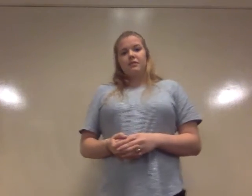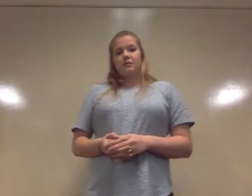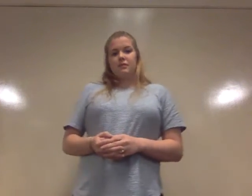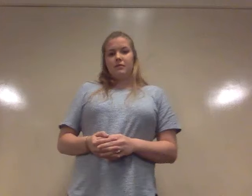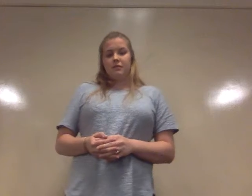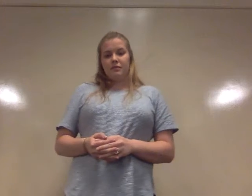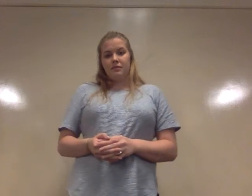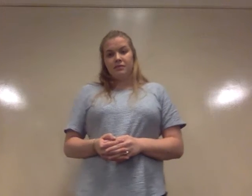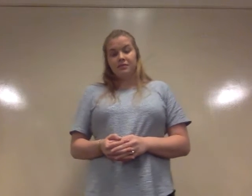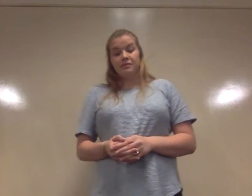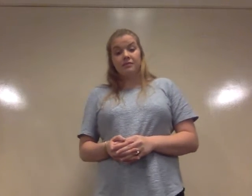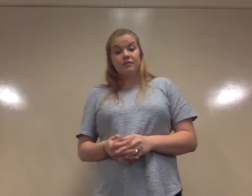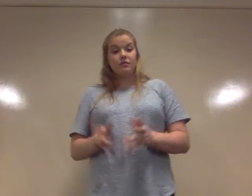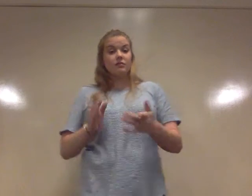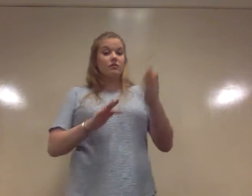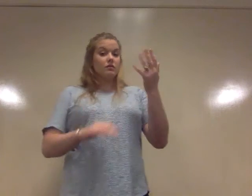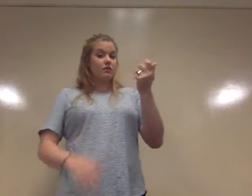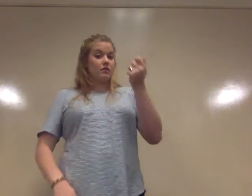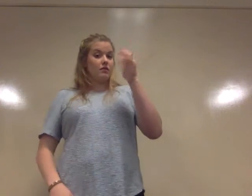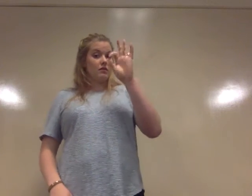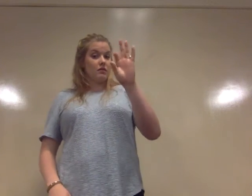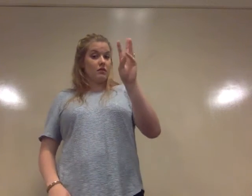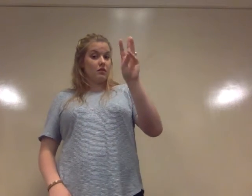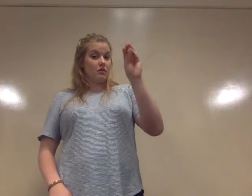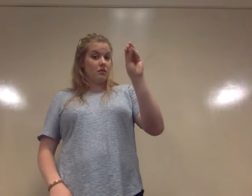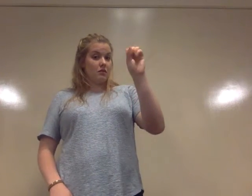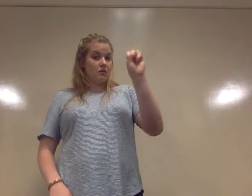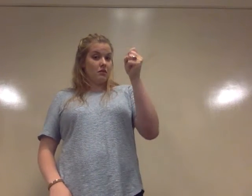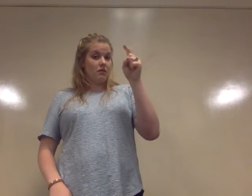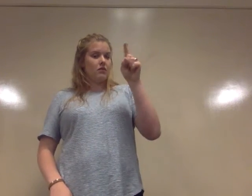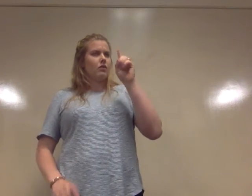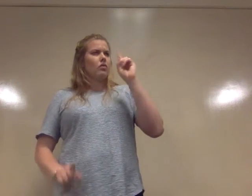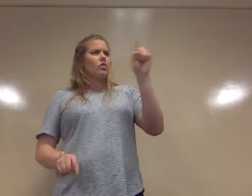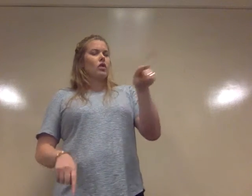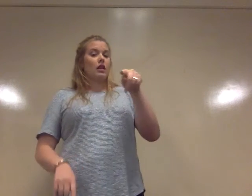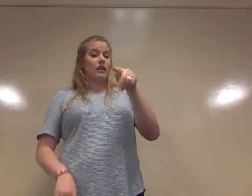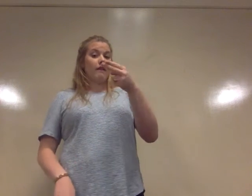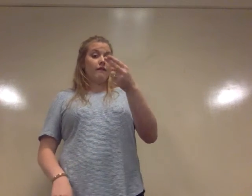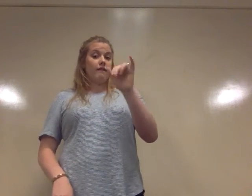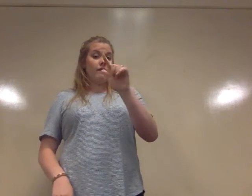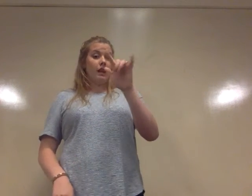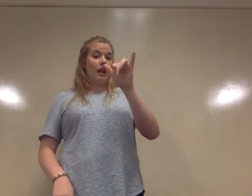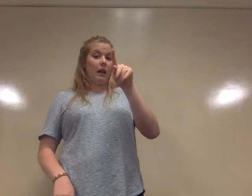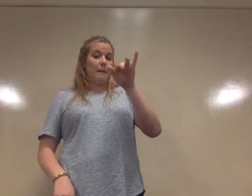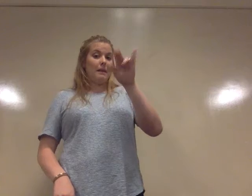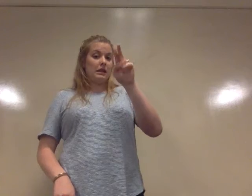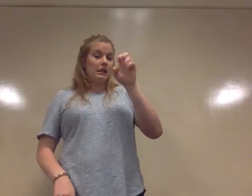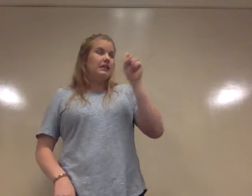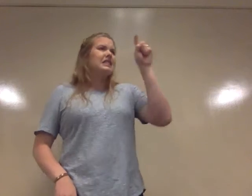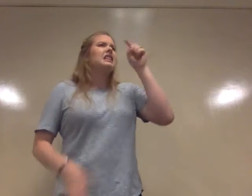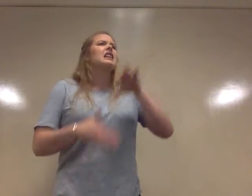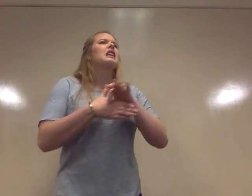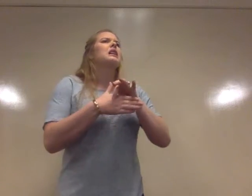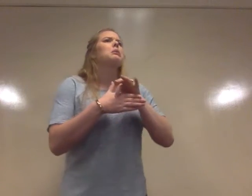In the mid-1960s, Dr. Campbell was in the Philippines, trying to get more protein to millions of malnourished children.